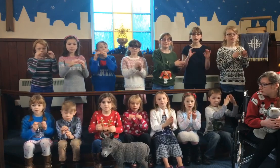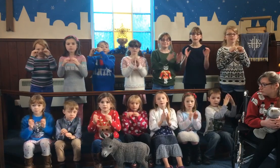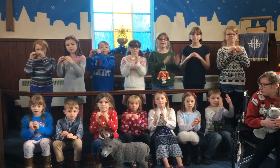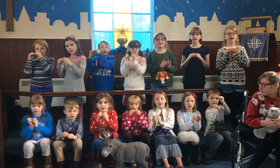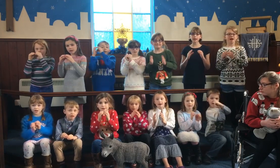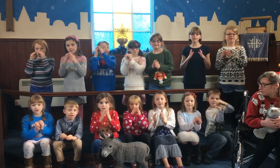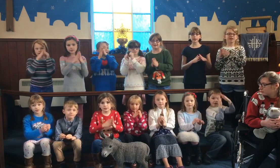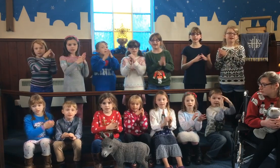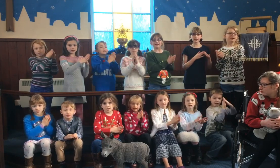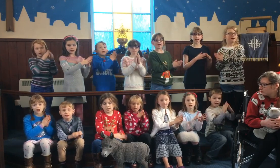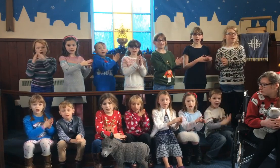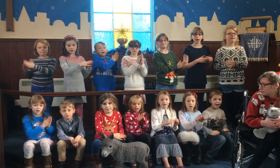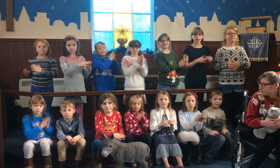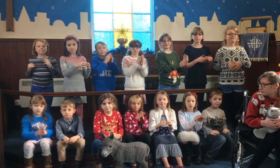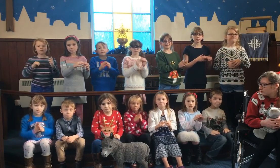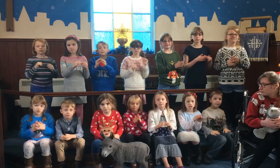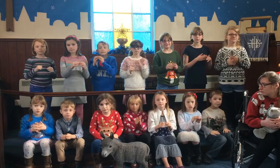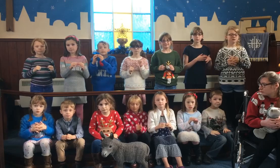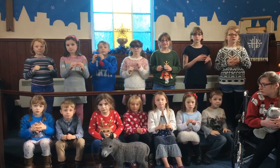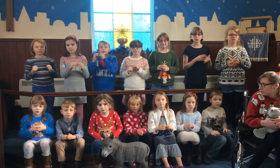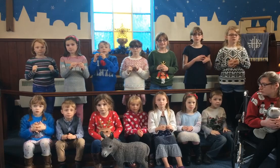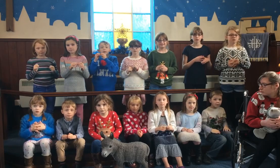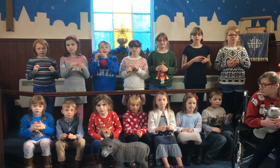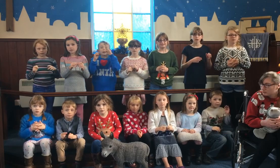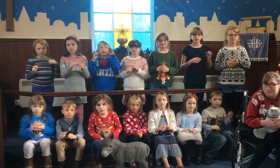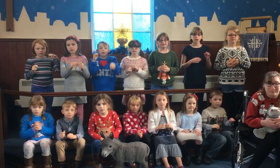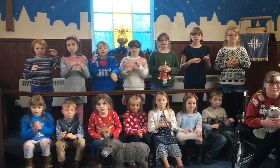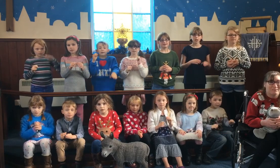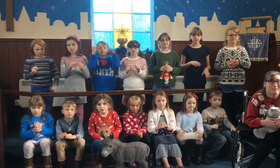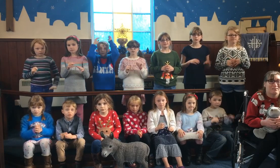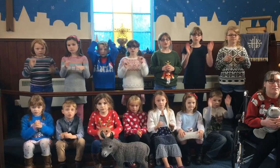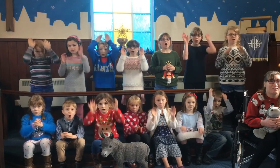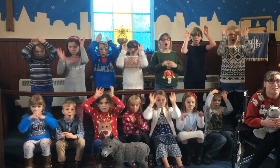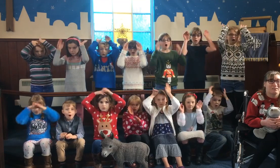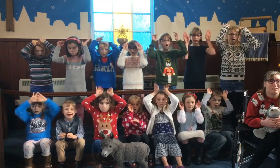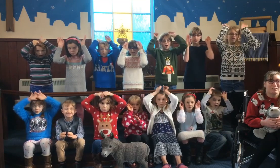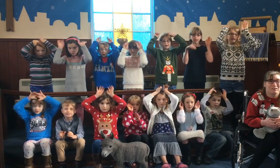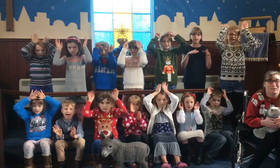man, little donkey,